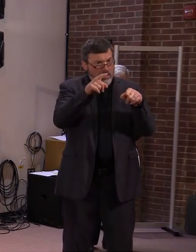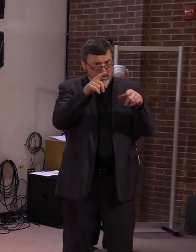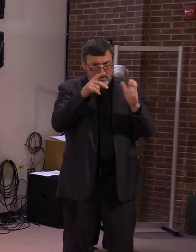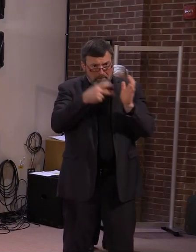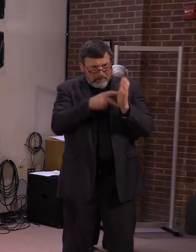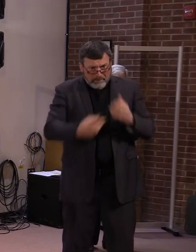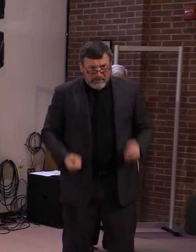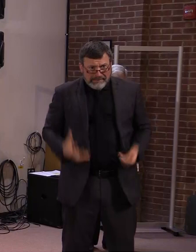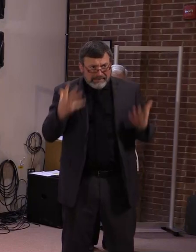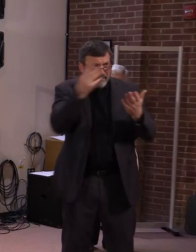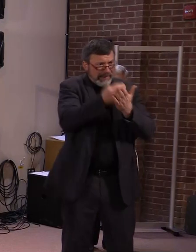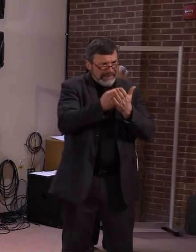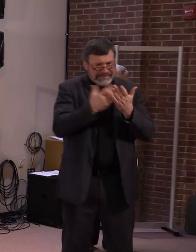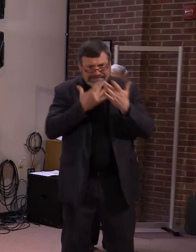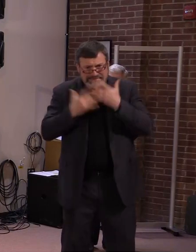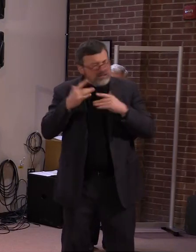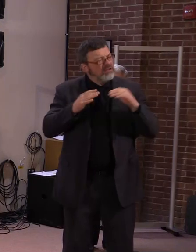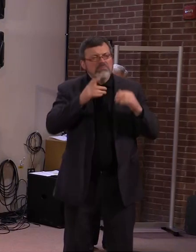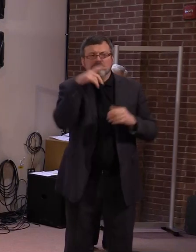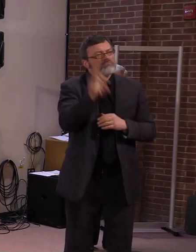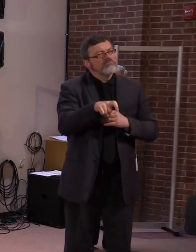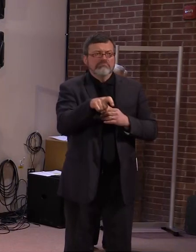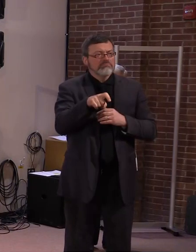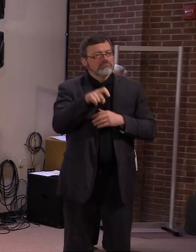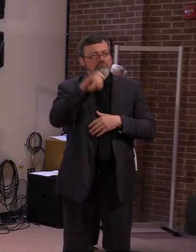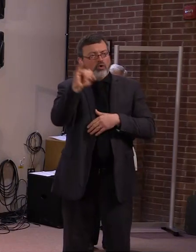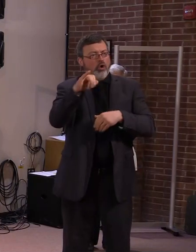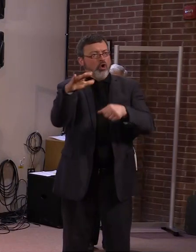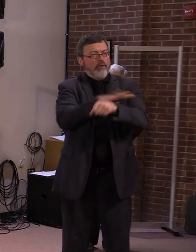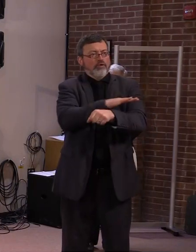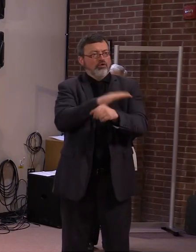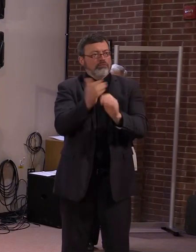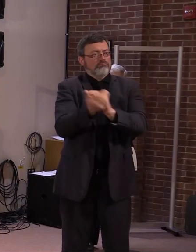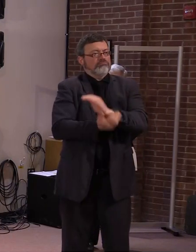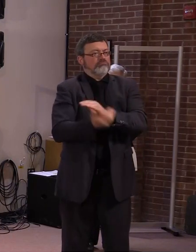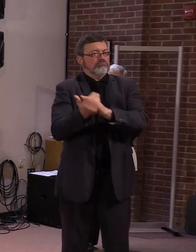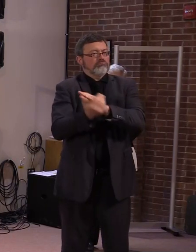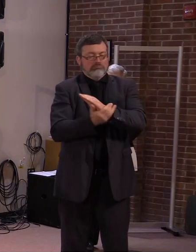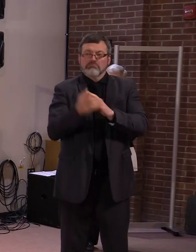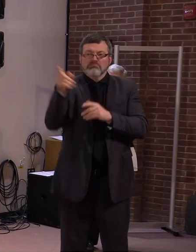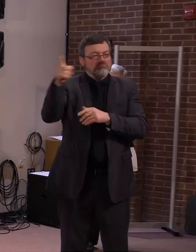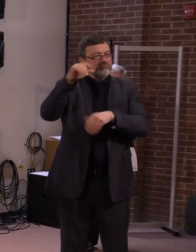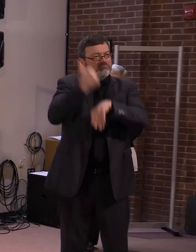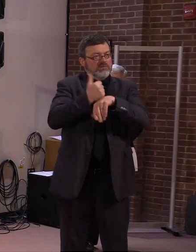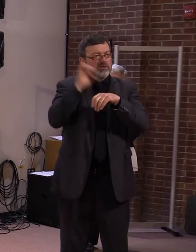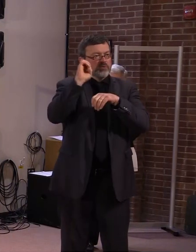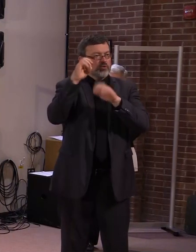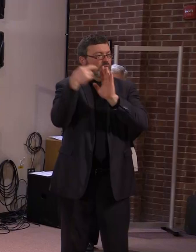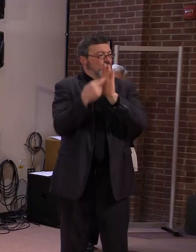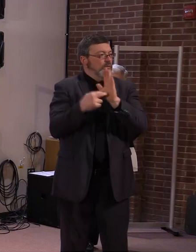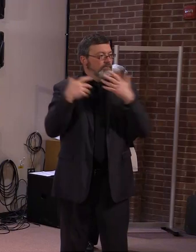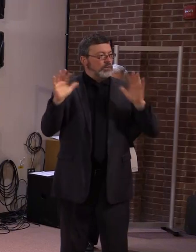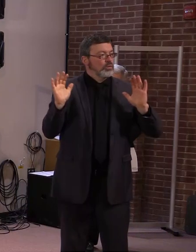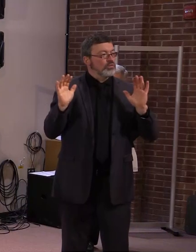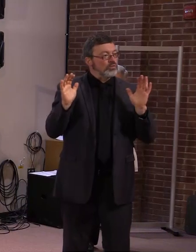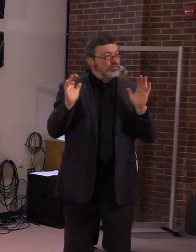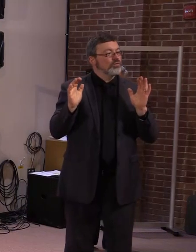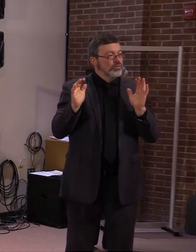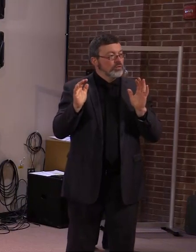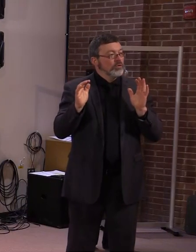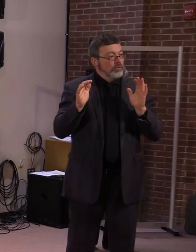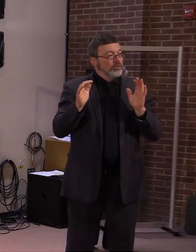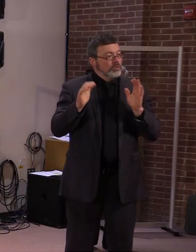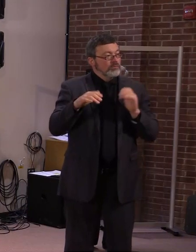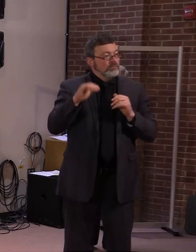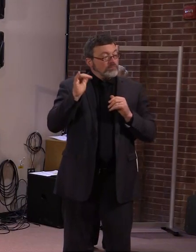cover about 140,000 people, and we're working to extend it beyond commercial insurance in hopes of